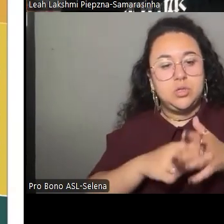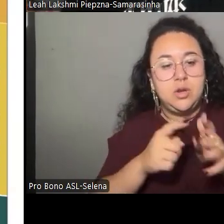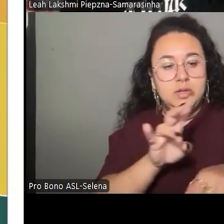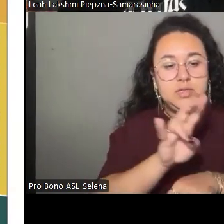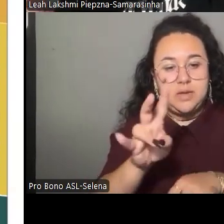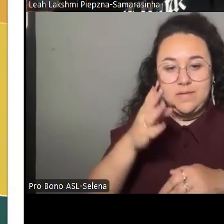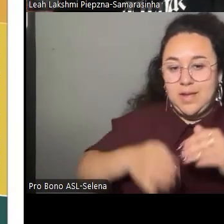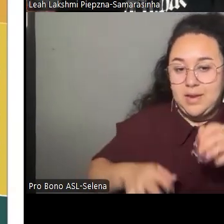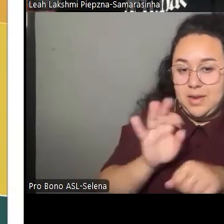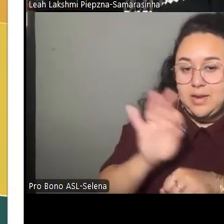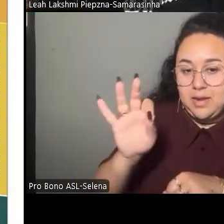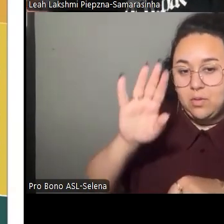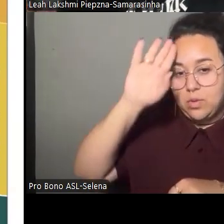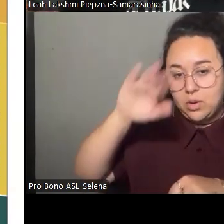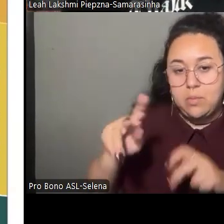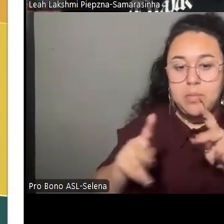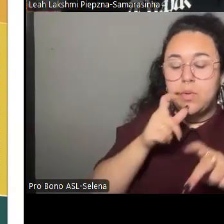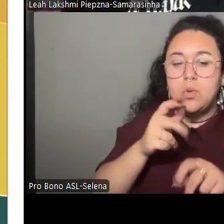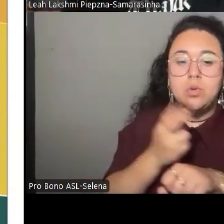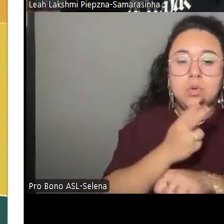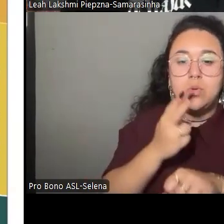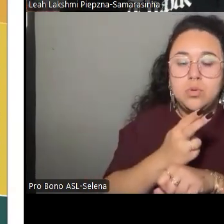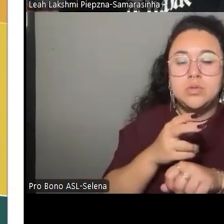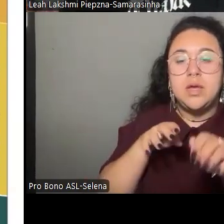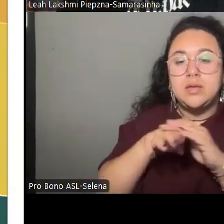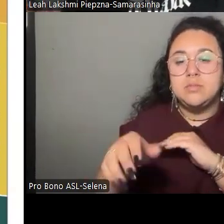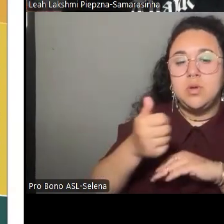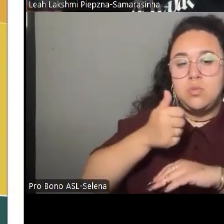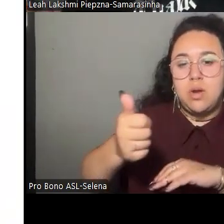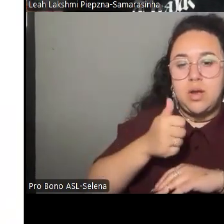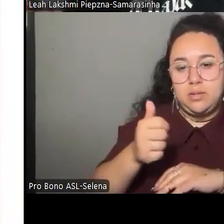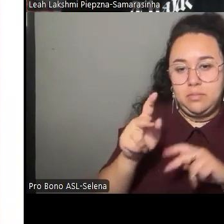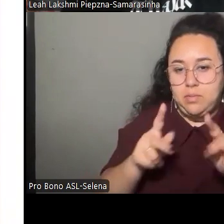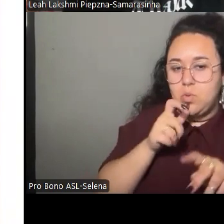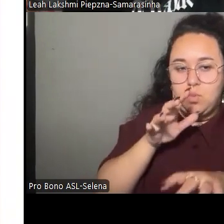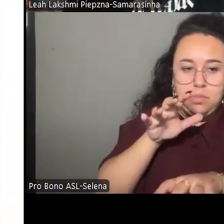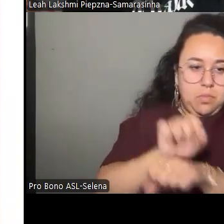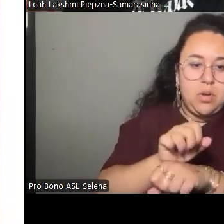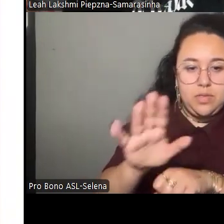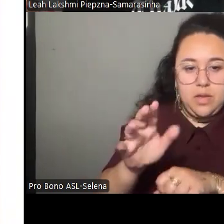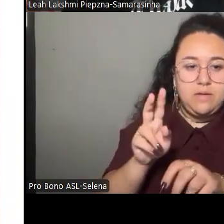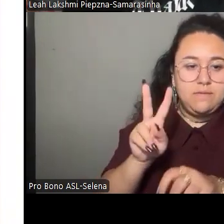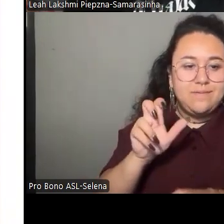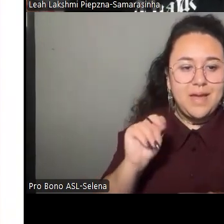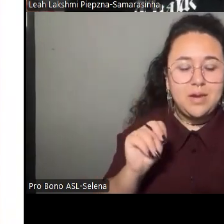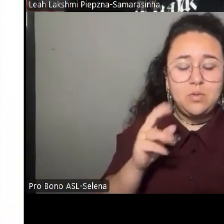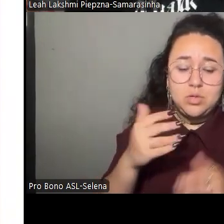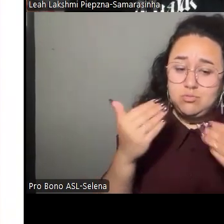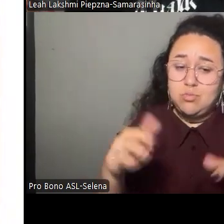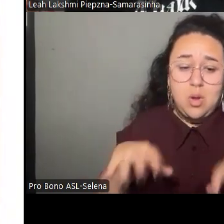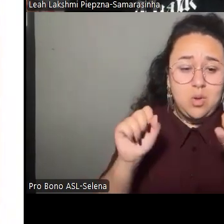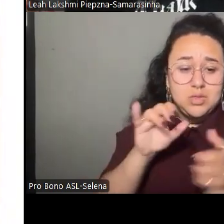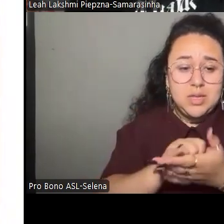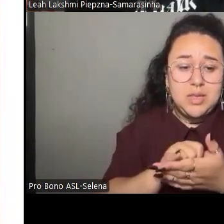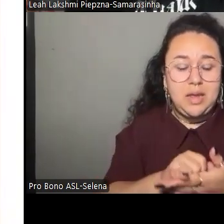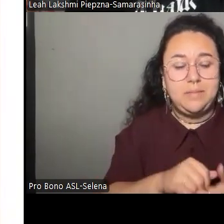in because we know that people use Access-a-Ride, so they have to book their van. Um, we just did it. And these are some